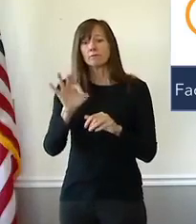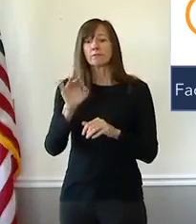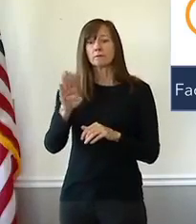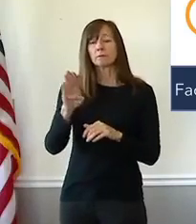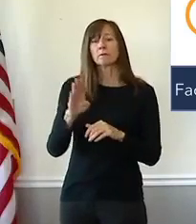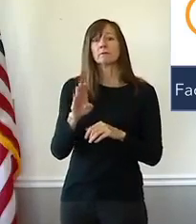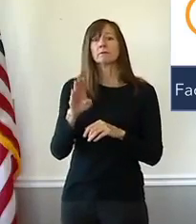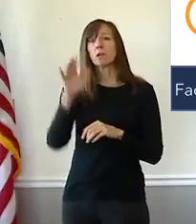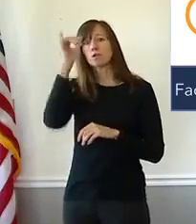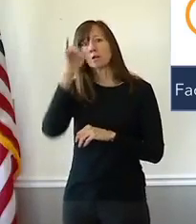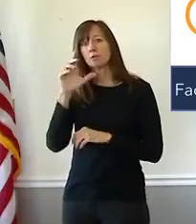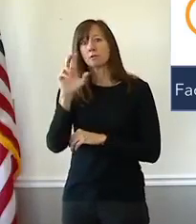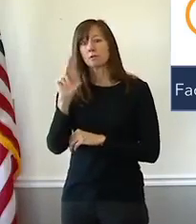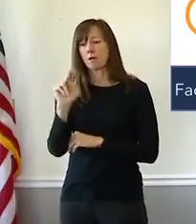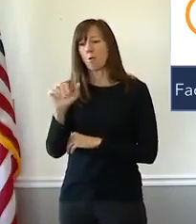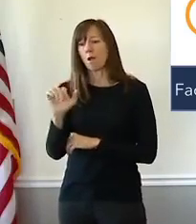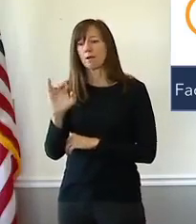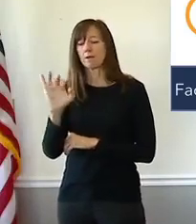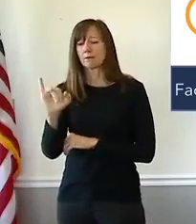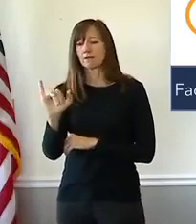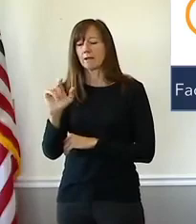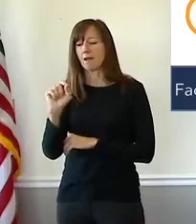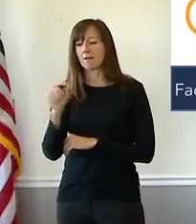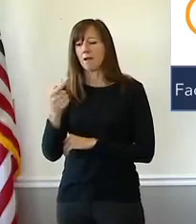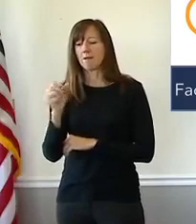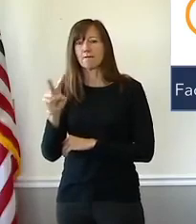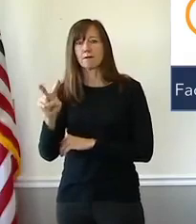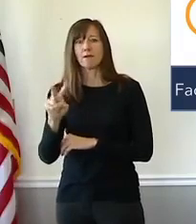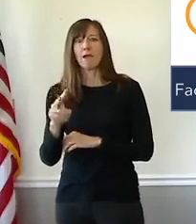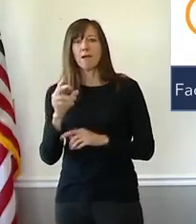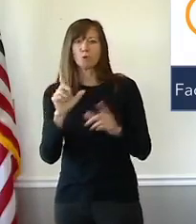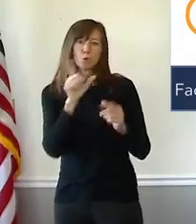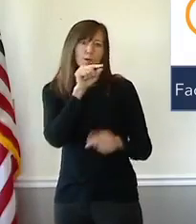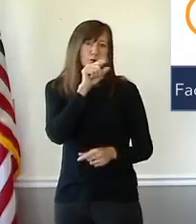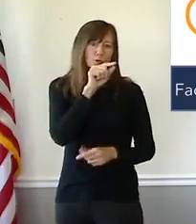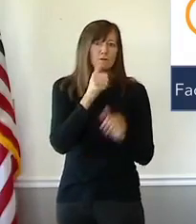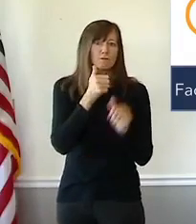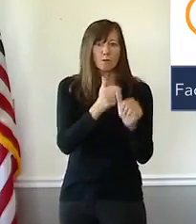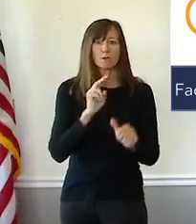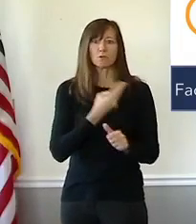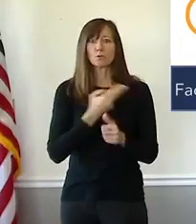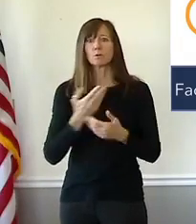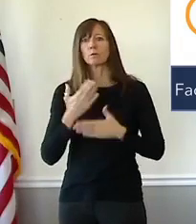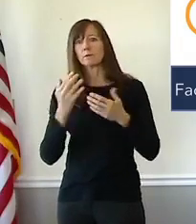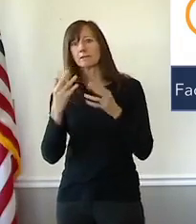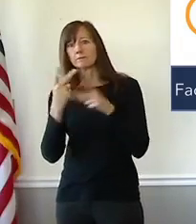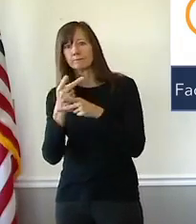In the meantime, be safe, stay healthy, and please be kind to each other.